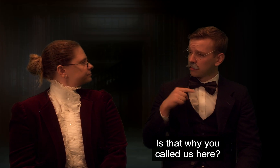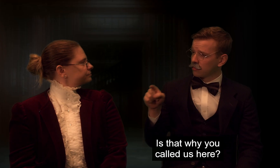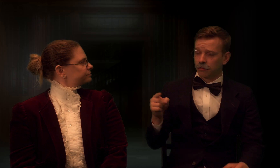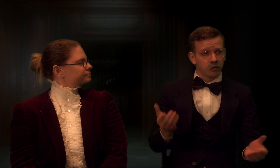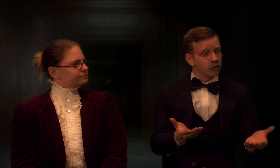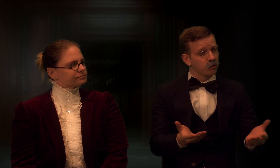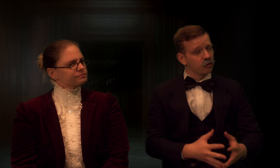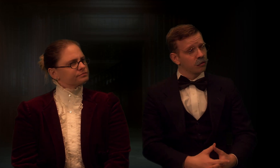here?